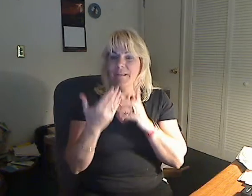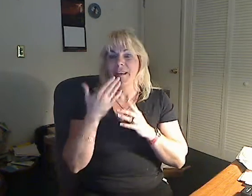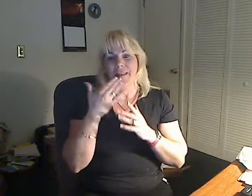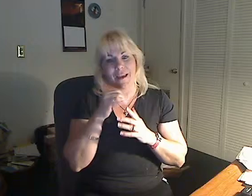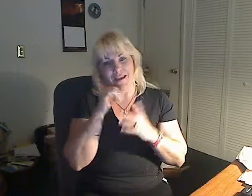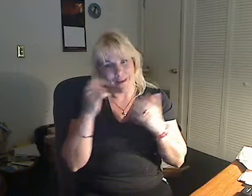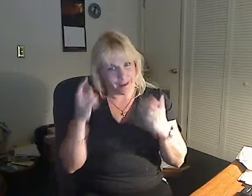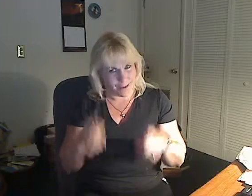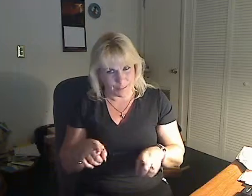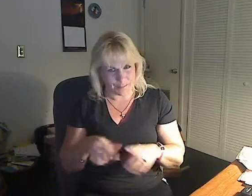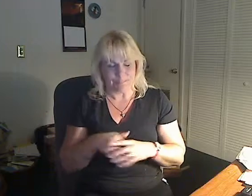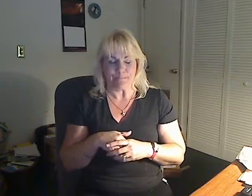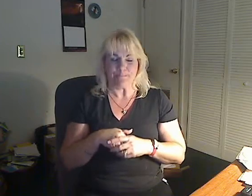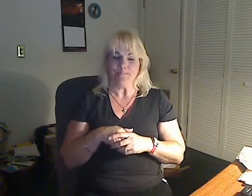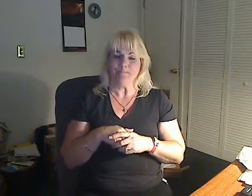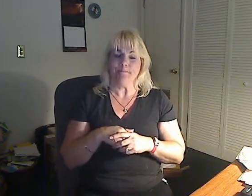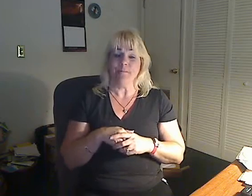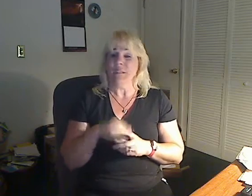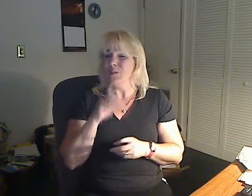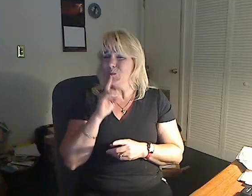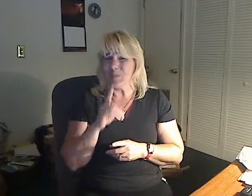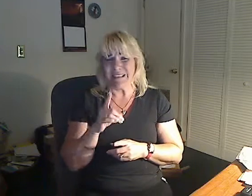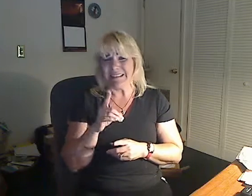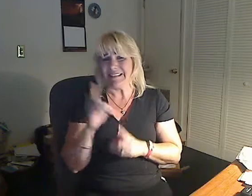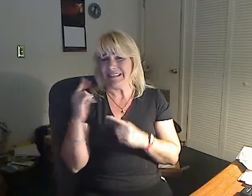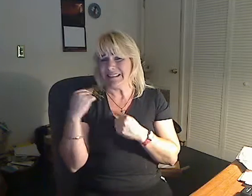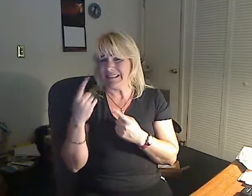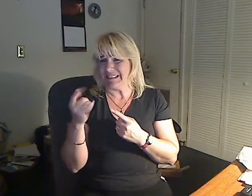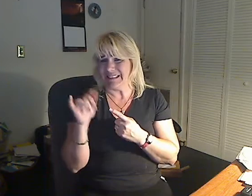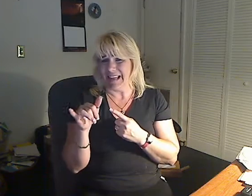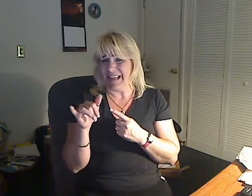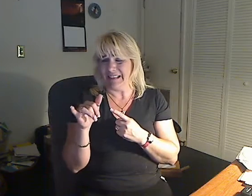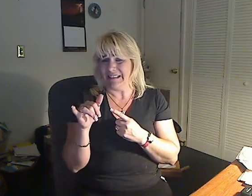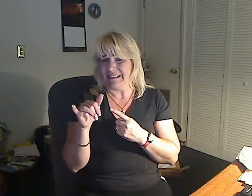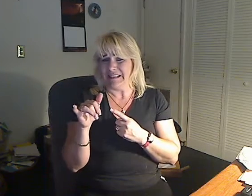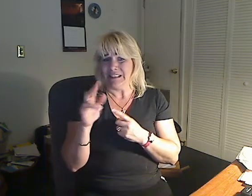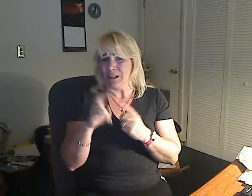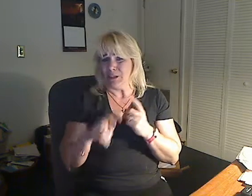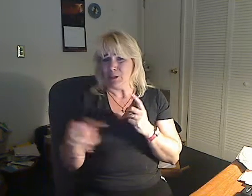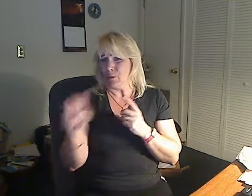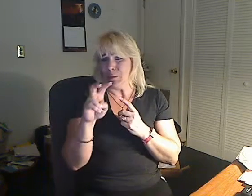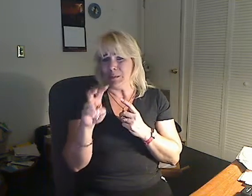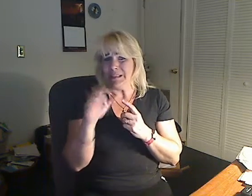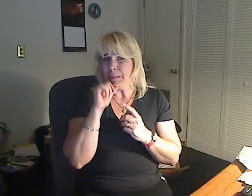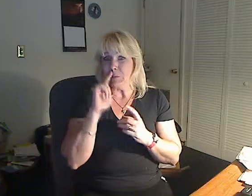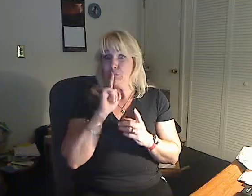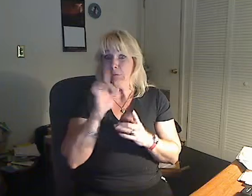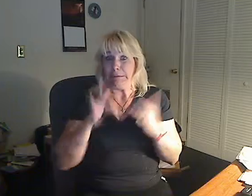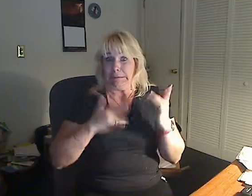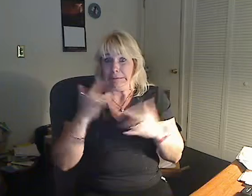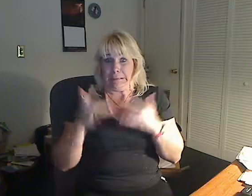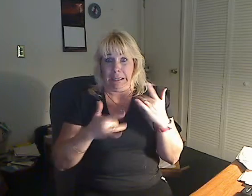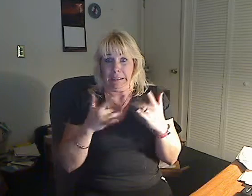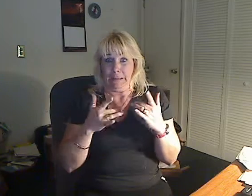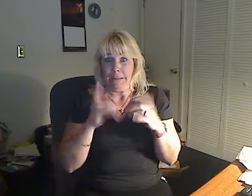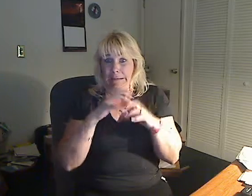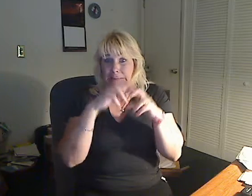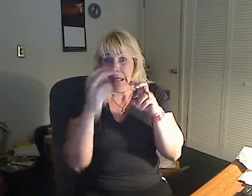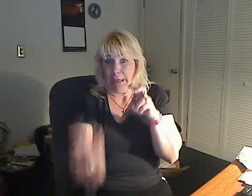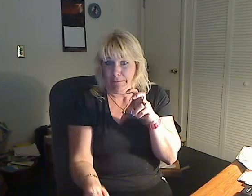really since that trip, I've not really been as enthusiastic about diving because the bull shark is probably one of the most vicious sharks.